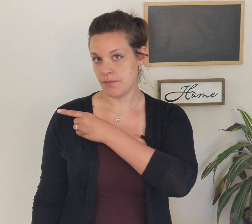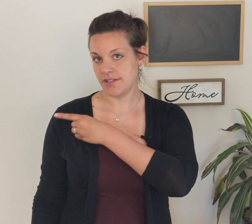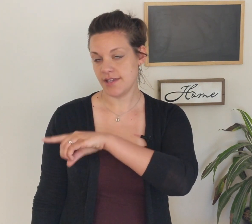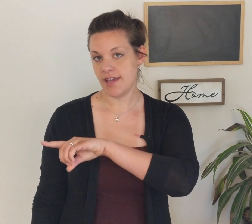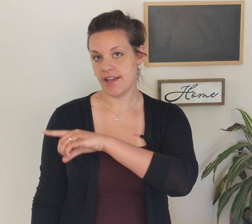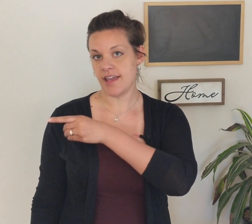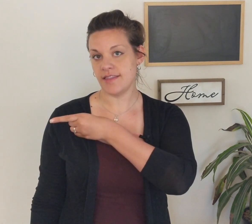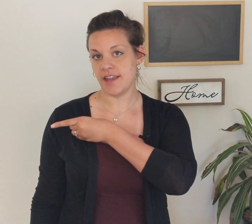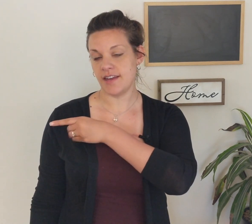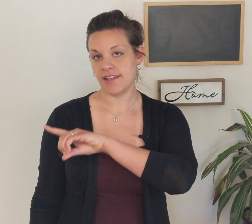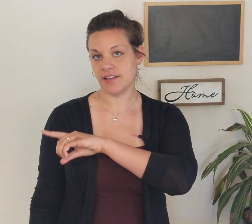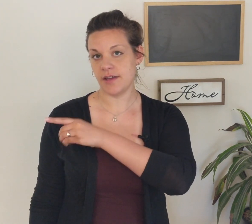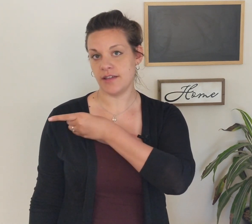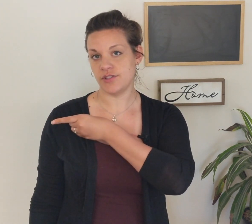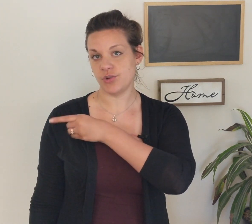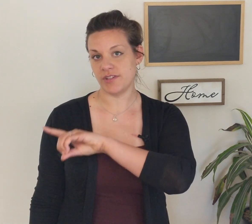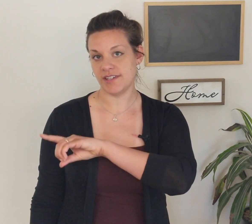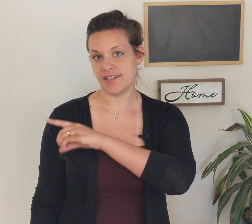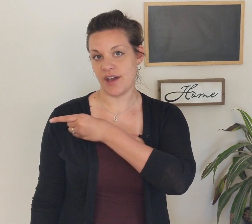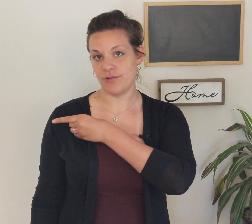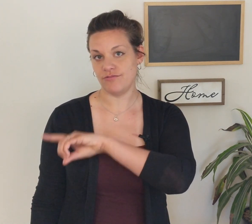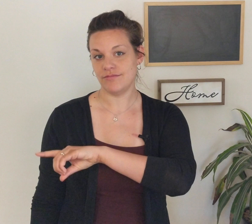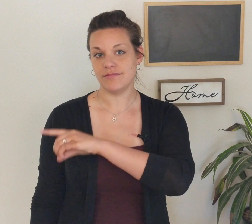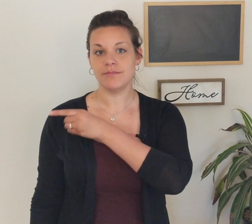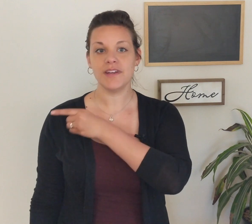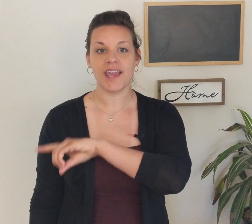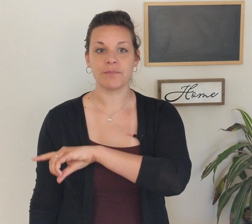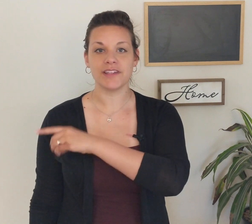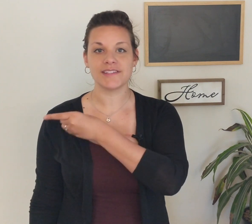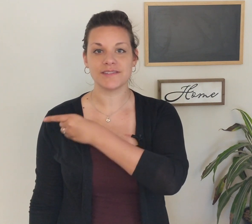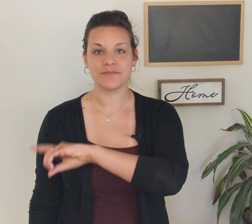side, and then it's gonna twist down. Minneapolis.